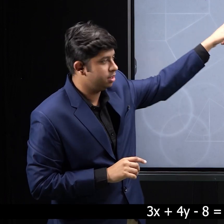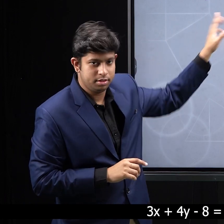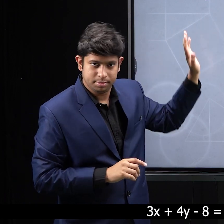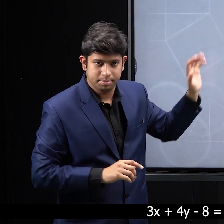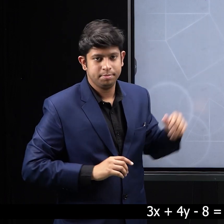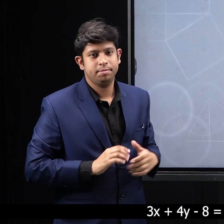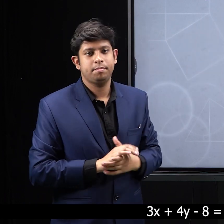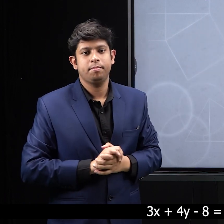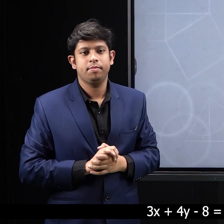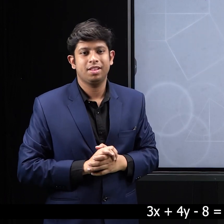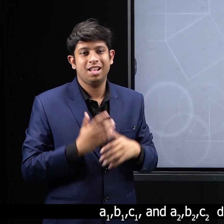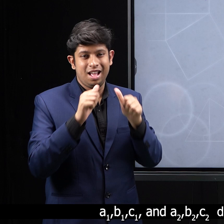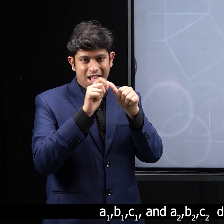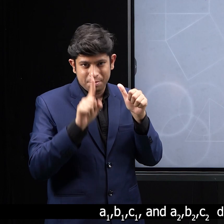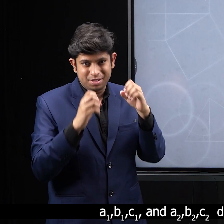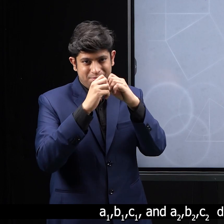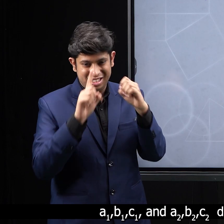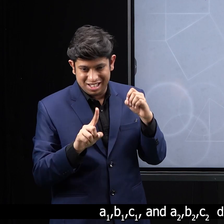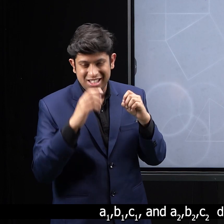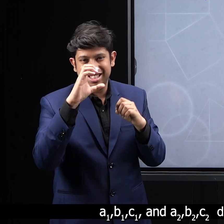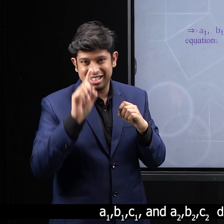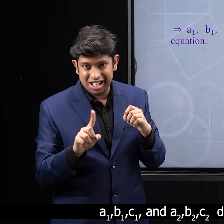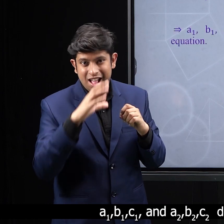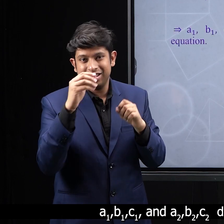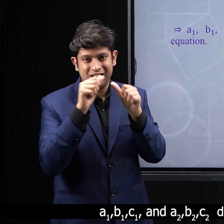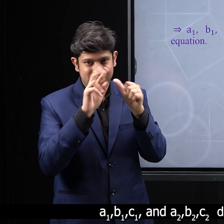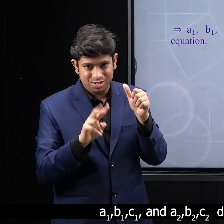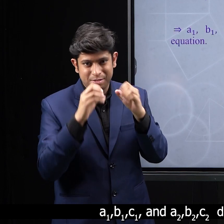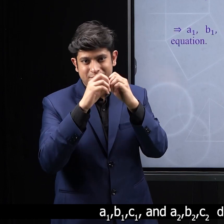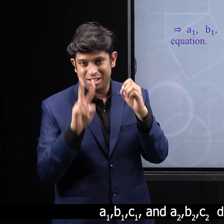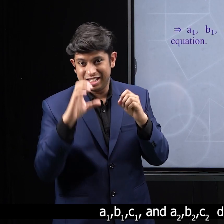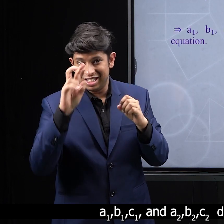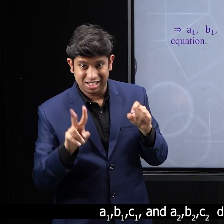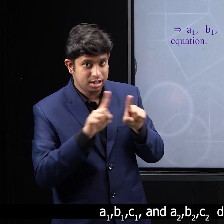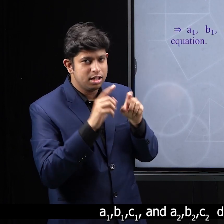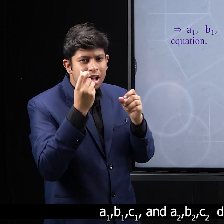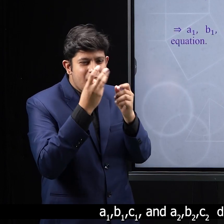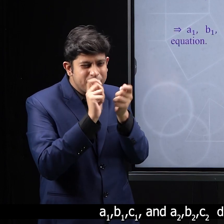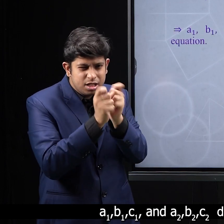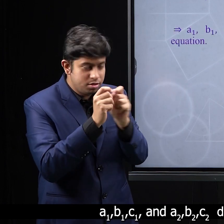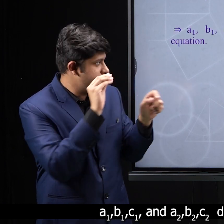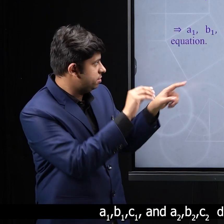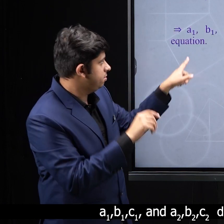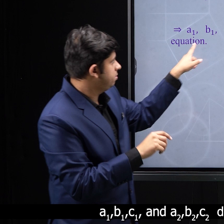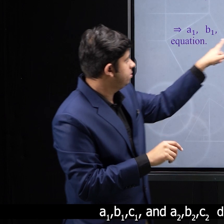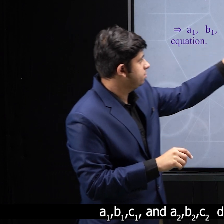0. a1 b1 c1 and a2 b2 c2 denote the coefficient of equation.